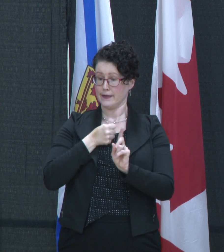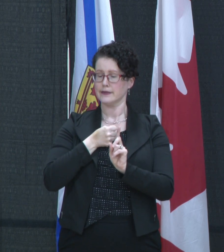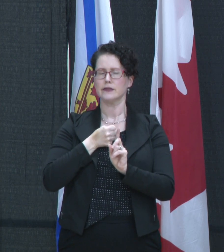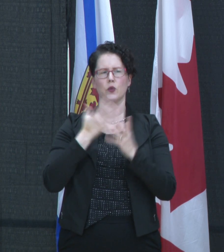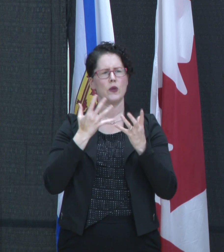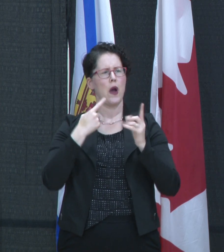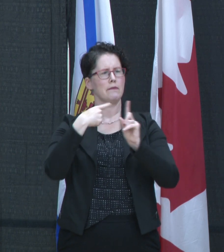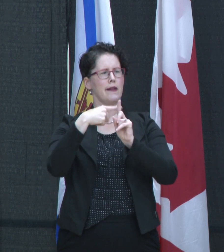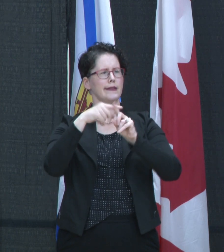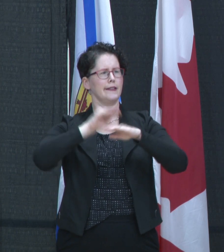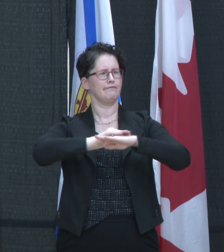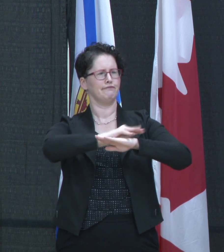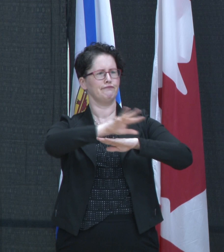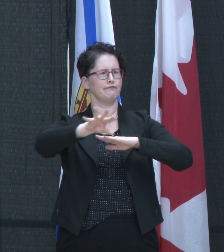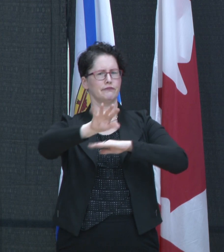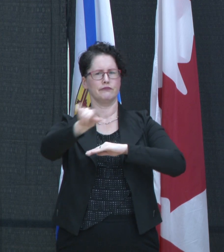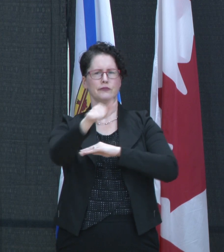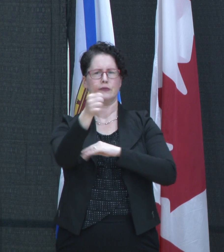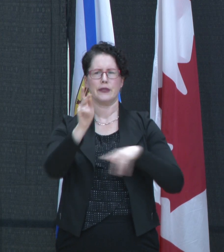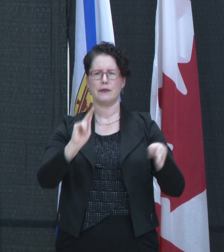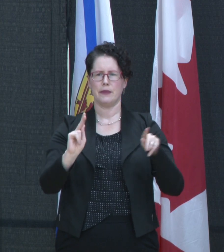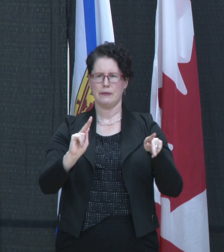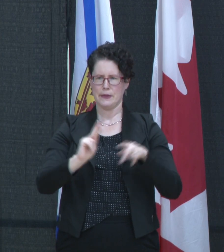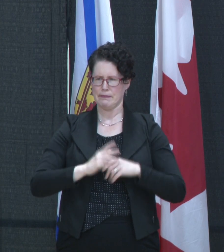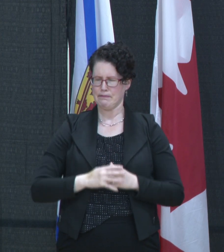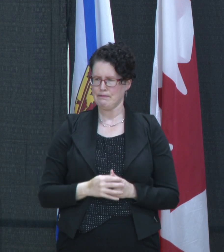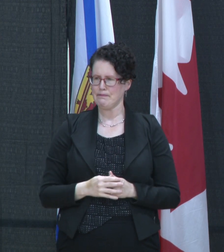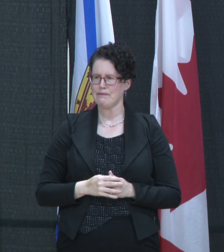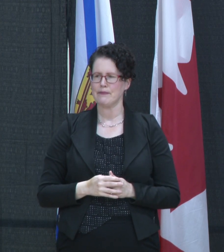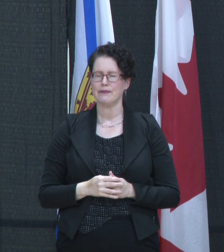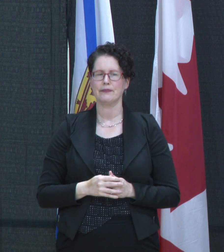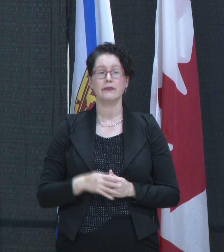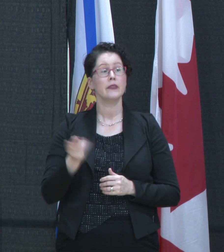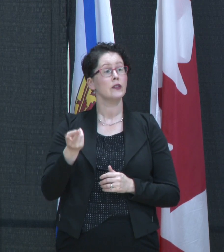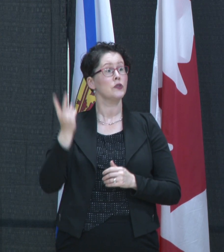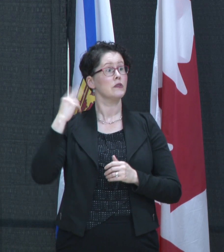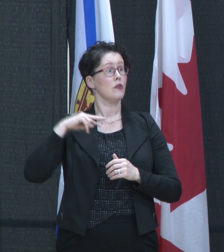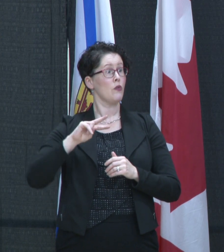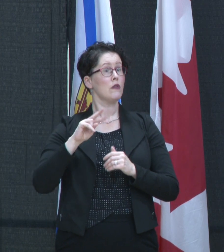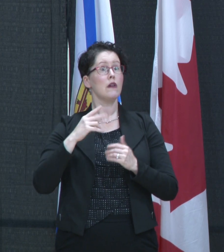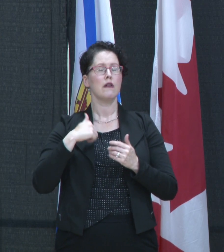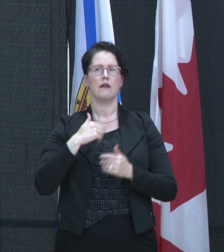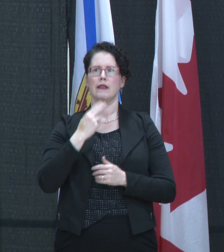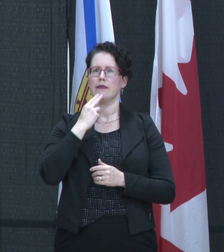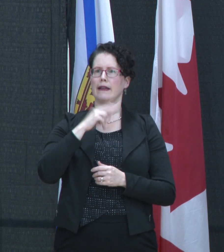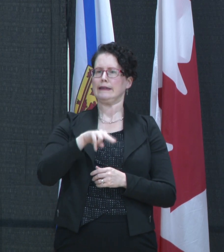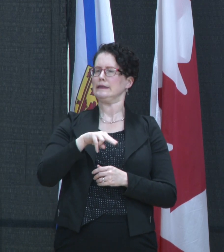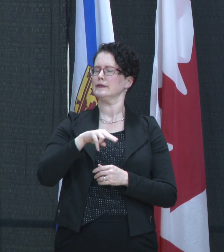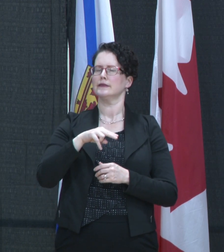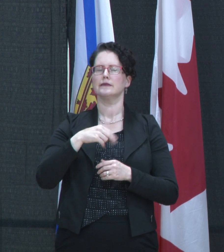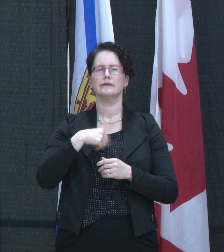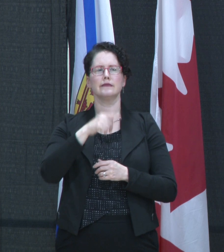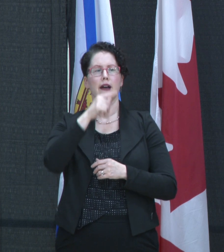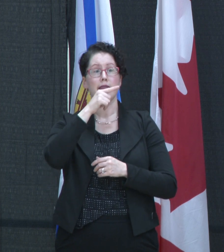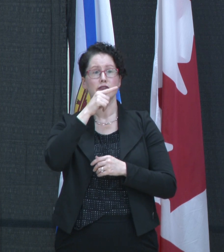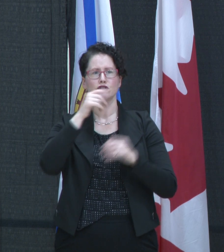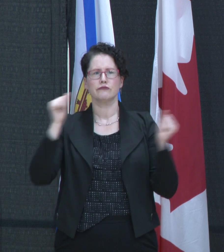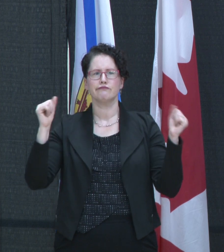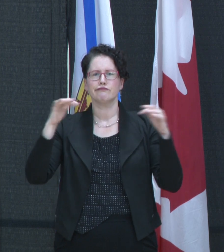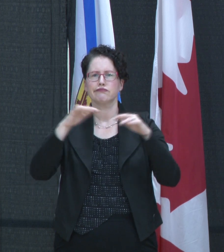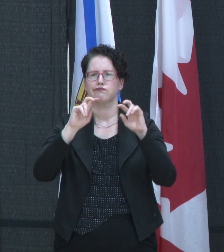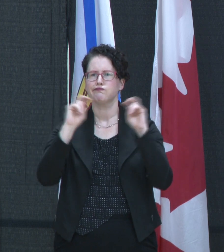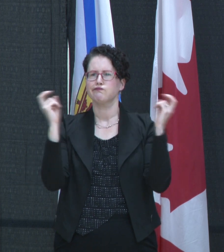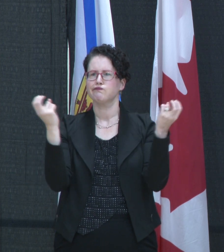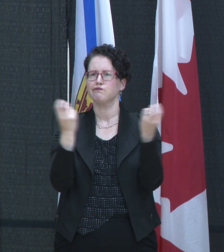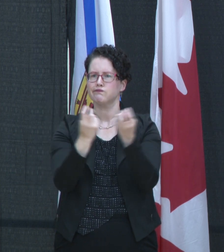I first heard this story a couple of years ago when I had the privilege of having lunch with one of the most amazing people I've ever met in my